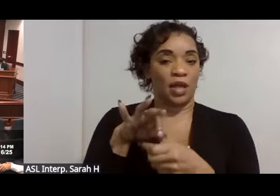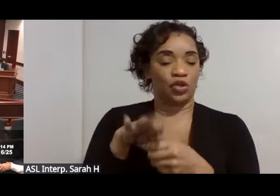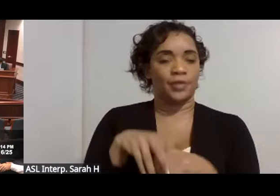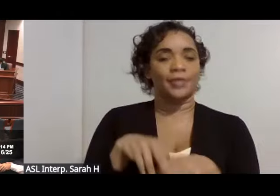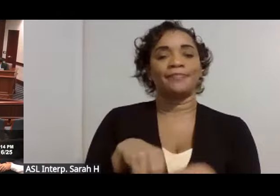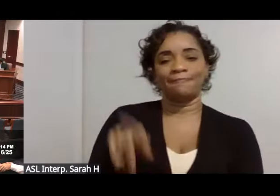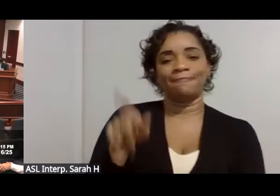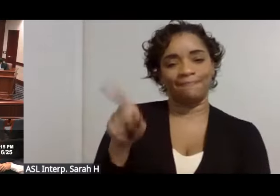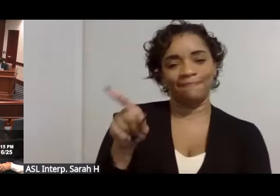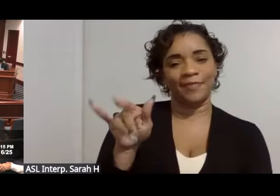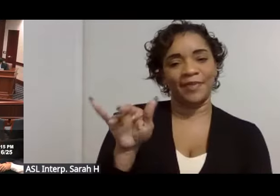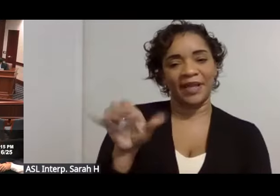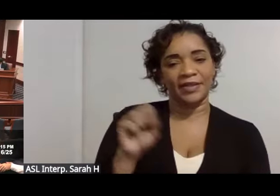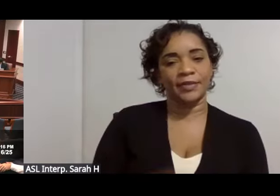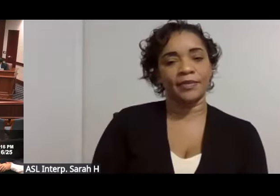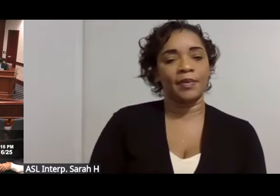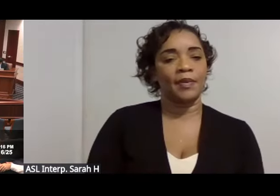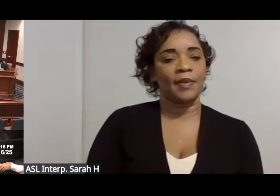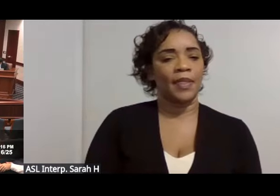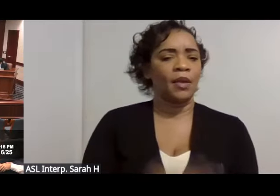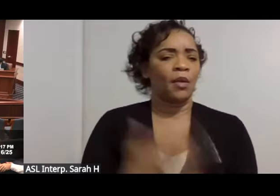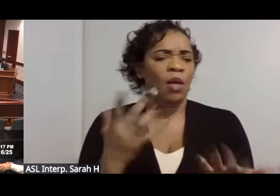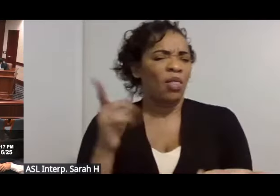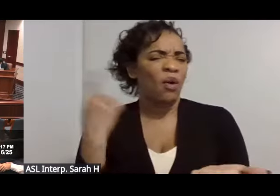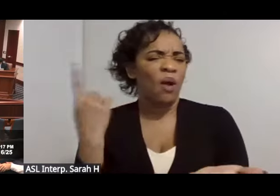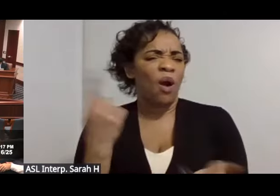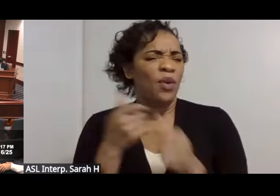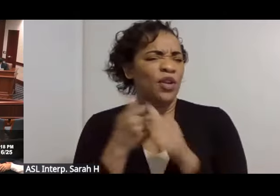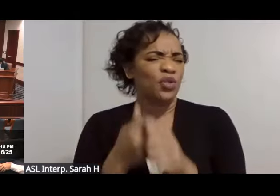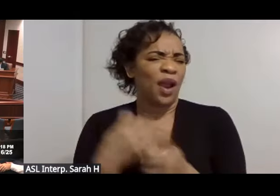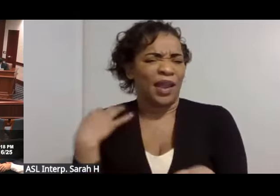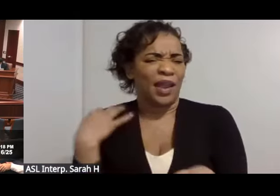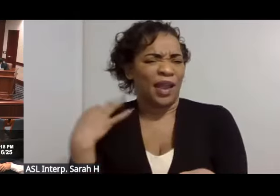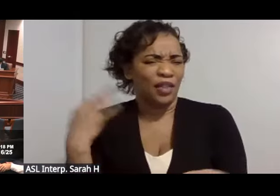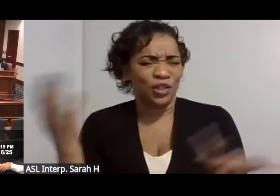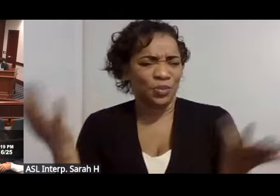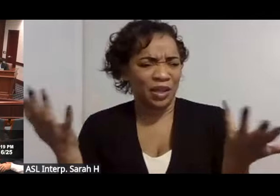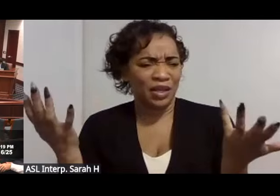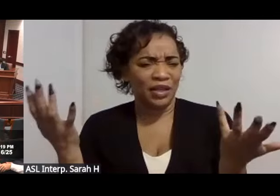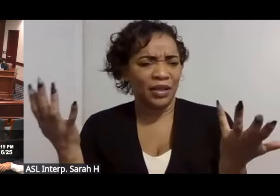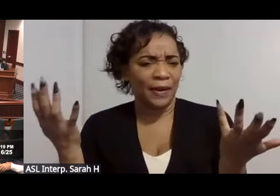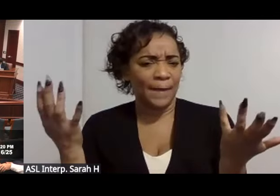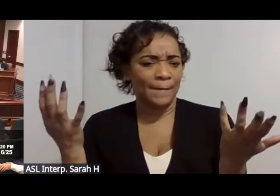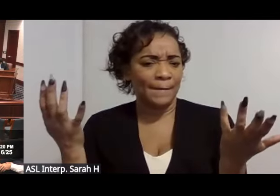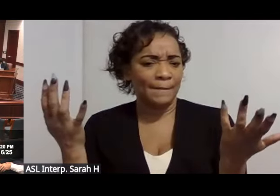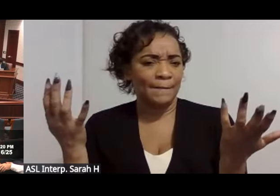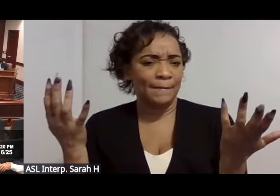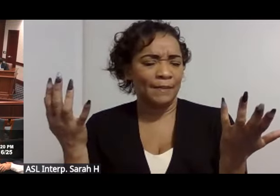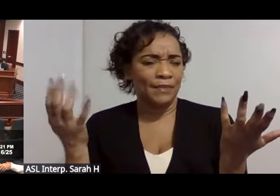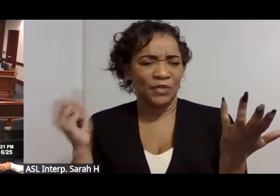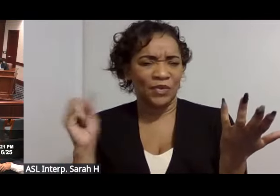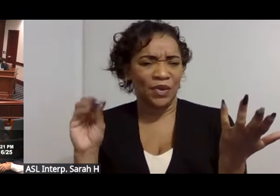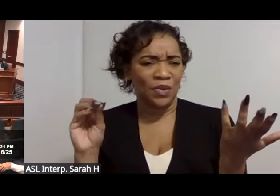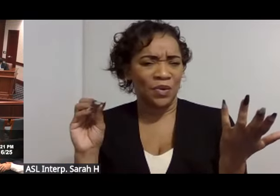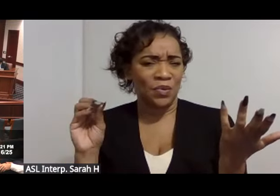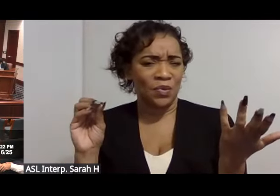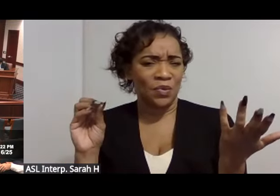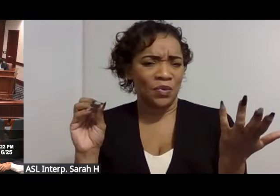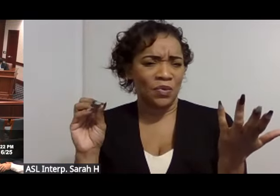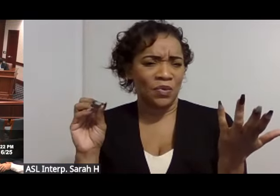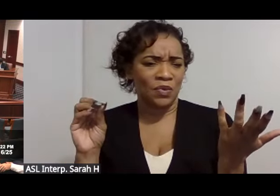Yes. They're always tracking eligibility for federal and state and local elections. So the